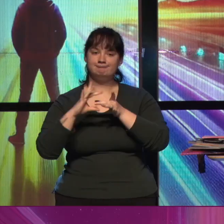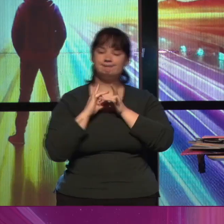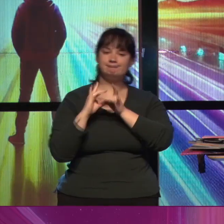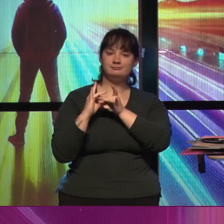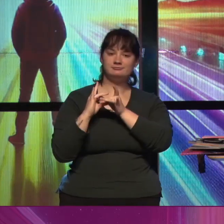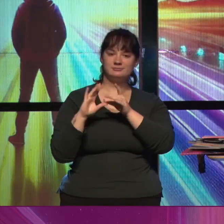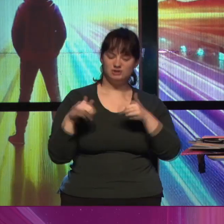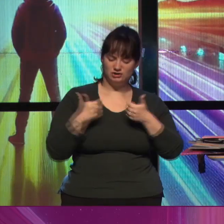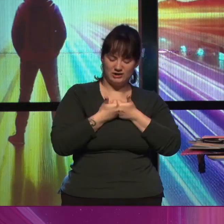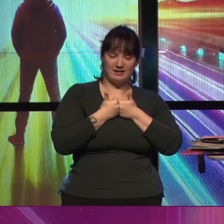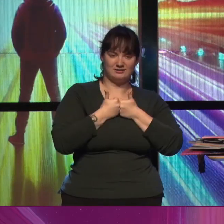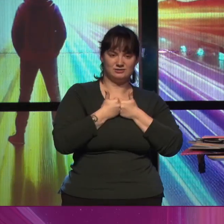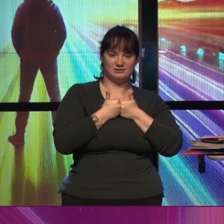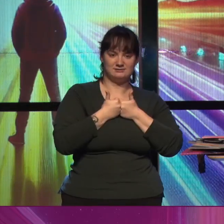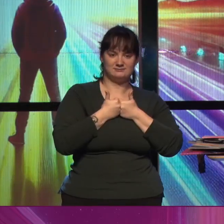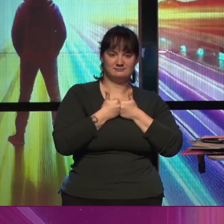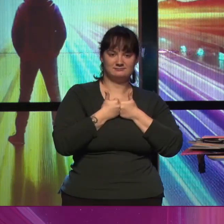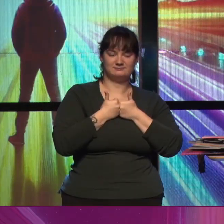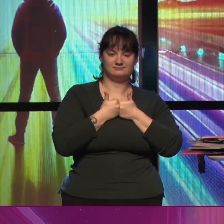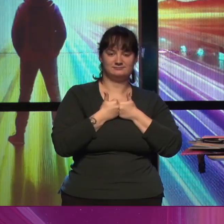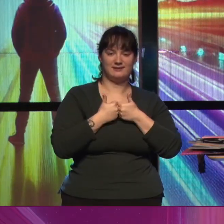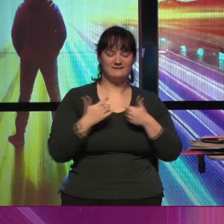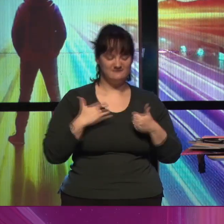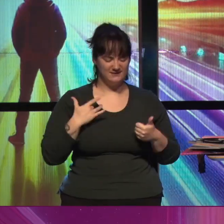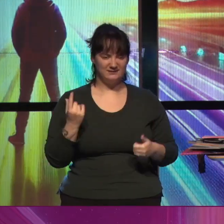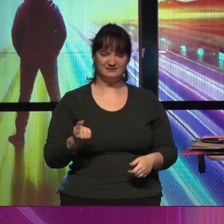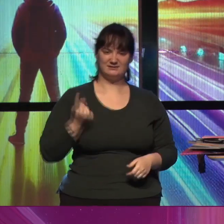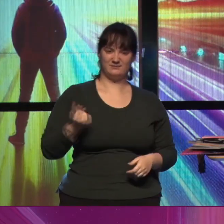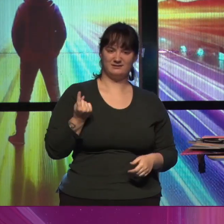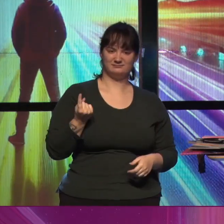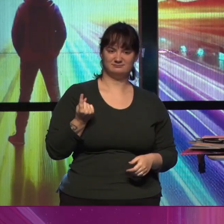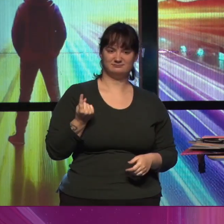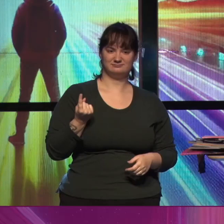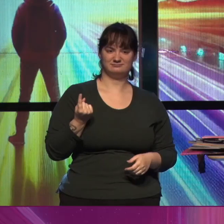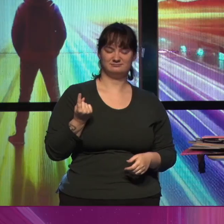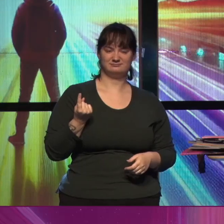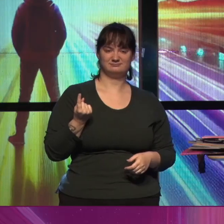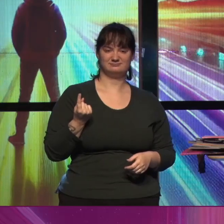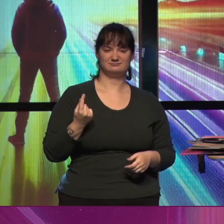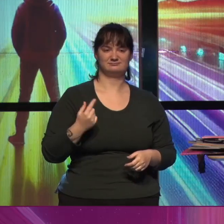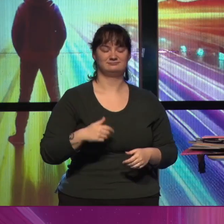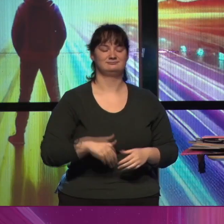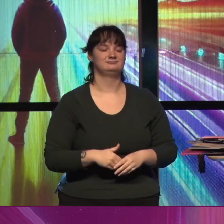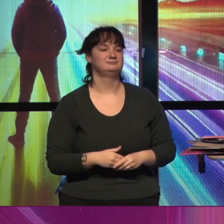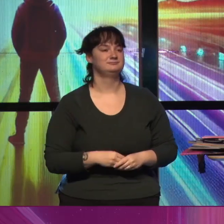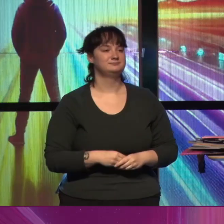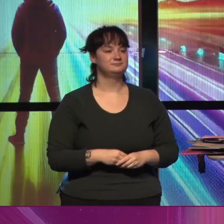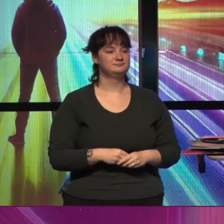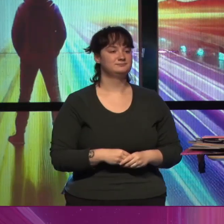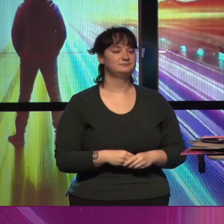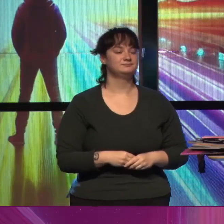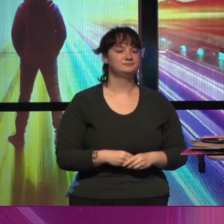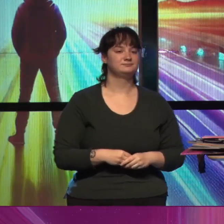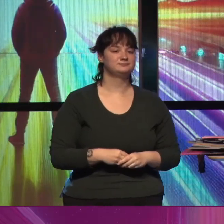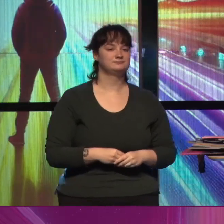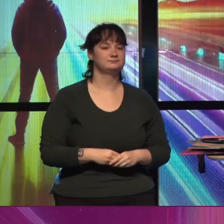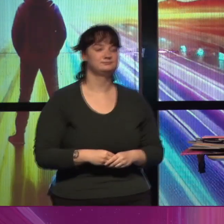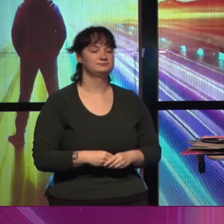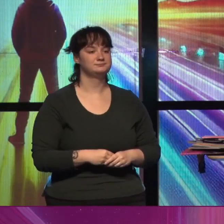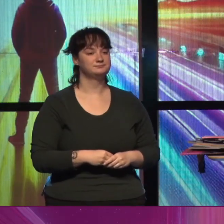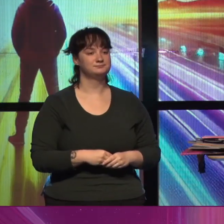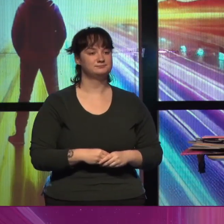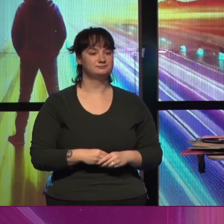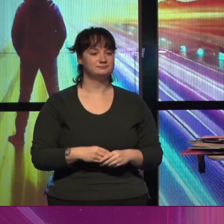they challenge us, and they move us. If you're a fill-in-the-blank person, there they are. Bold, underline, yellow. And I always have to give you a second, because